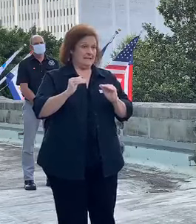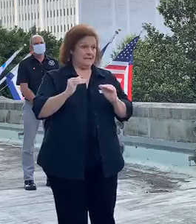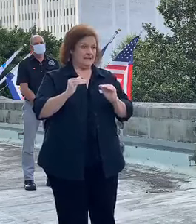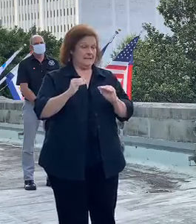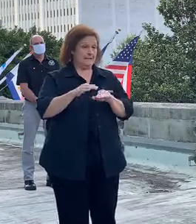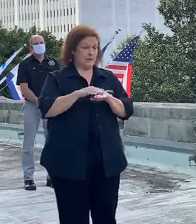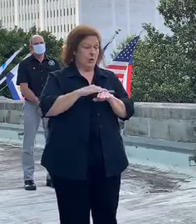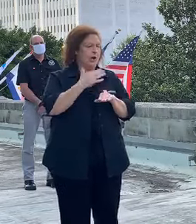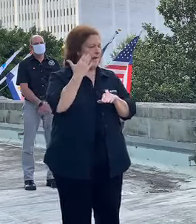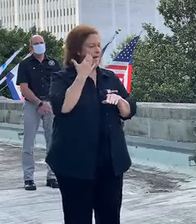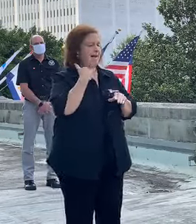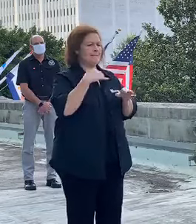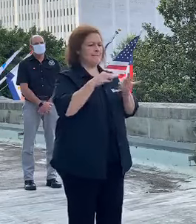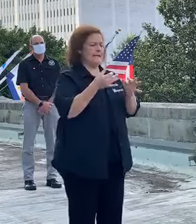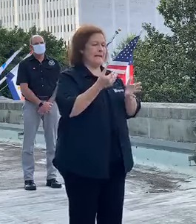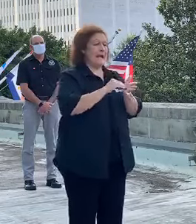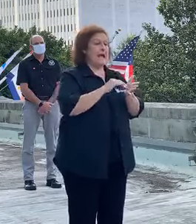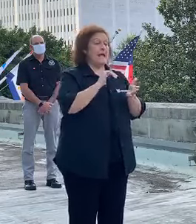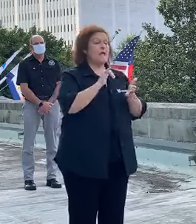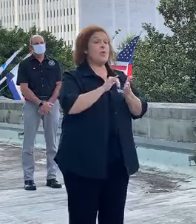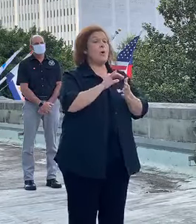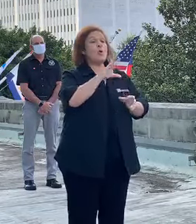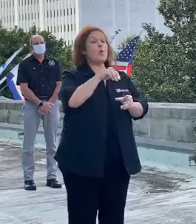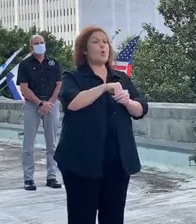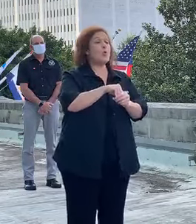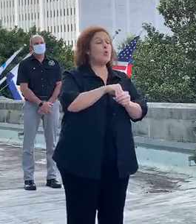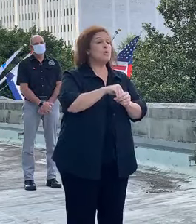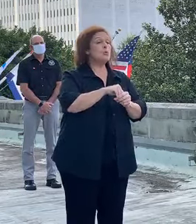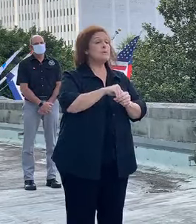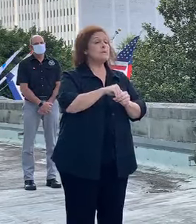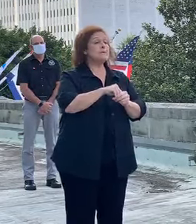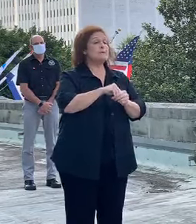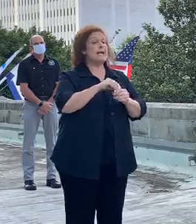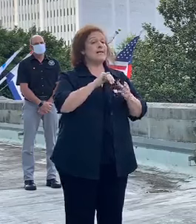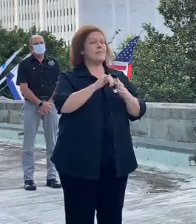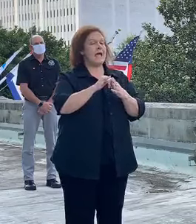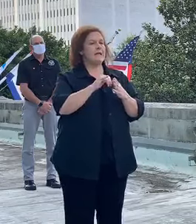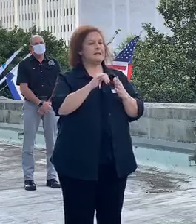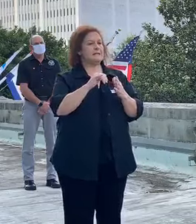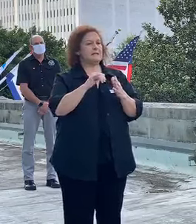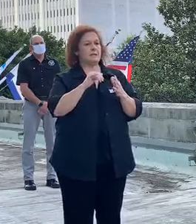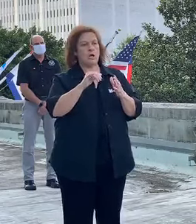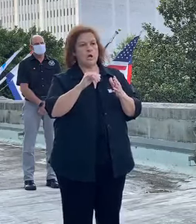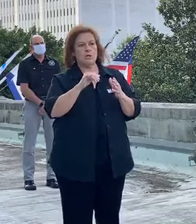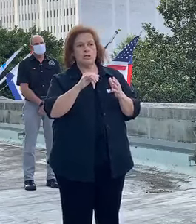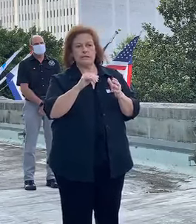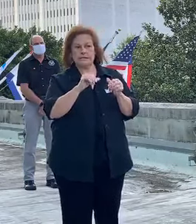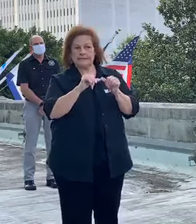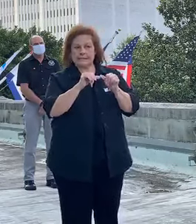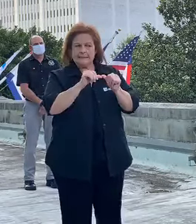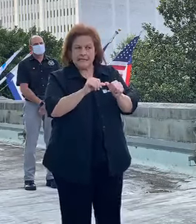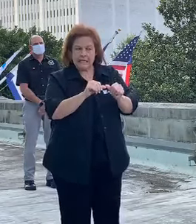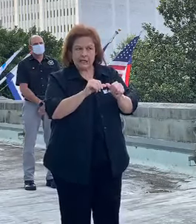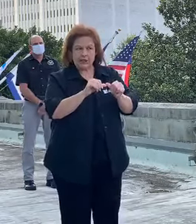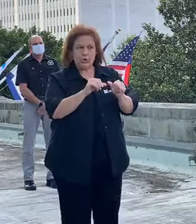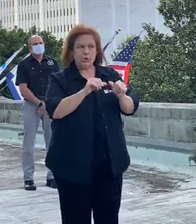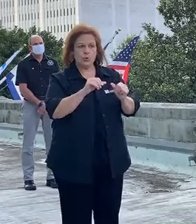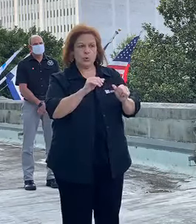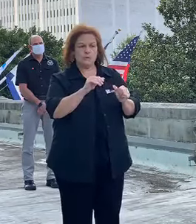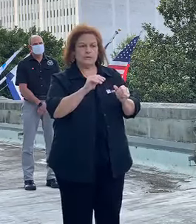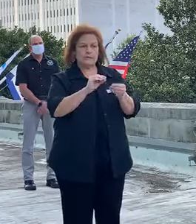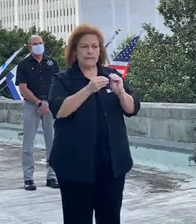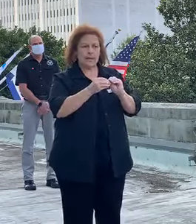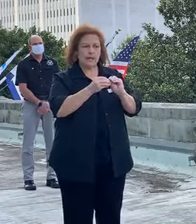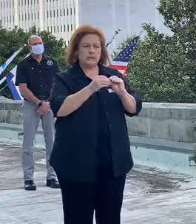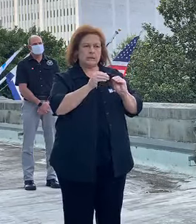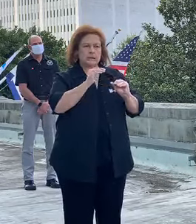of repetition. Those milestones include the sustained trend of low and declining new cases of COVID,